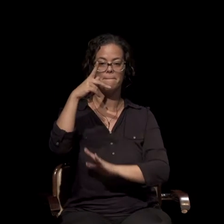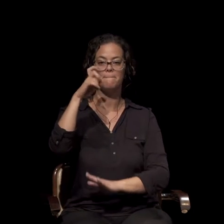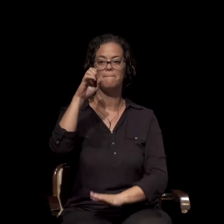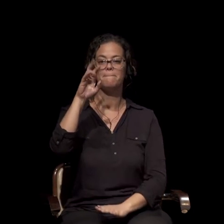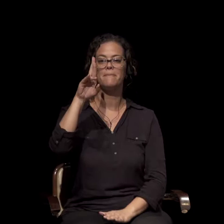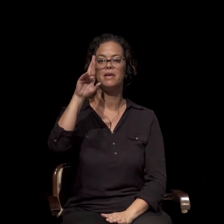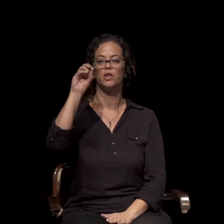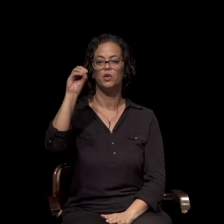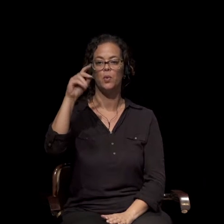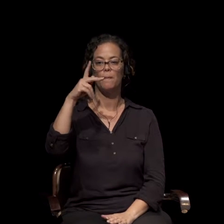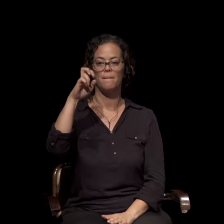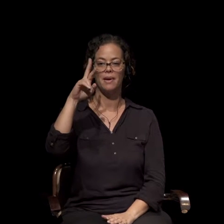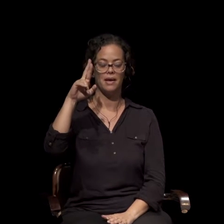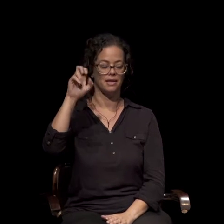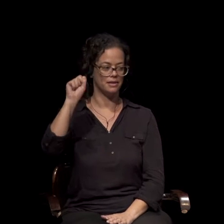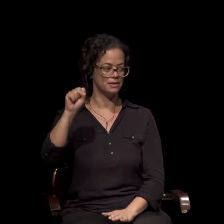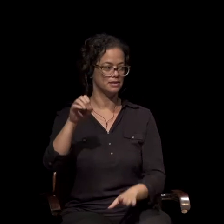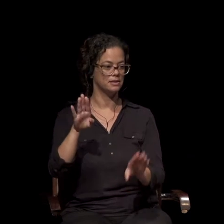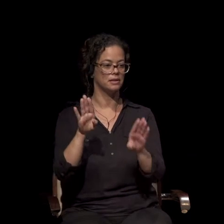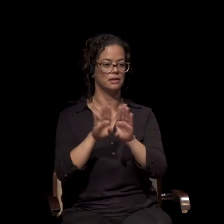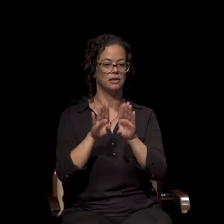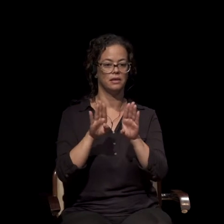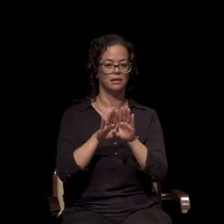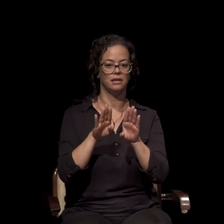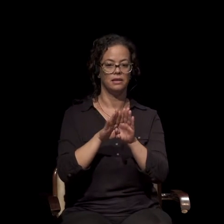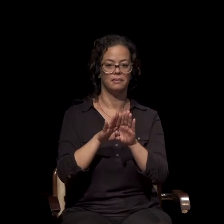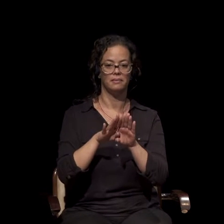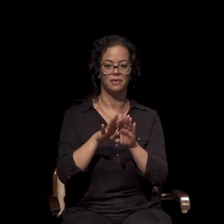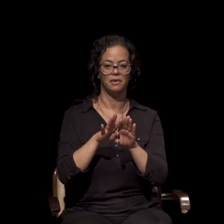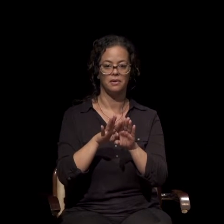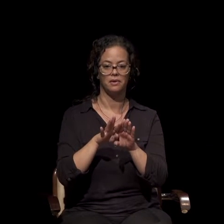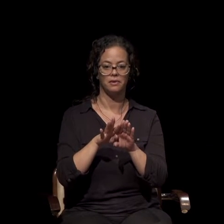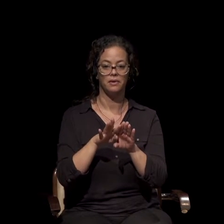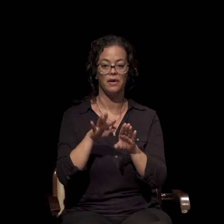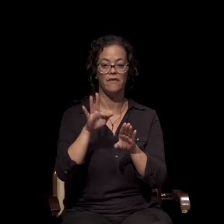Fascinajau, I don't speak Brazilian,